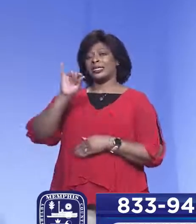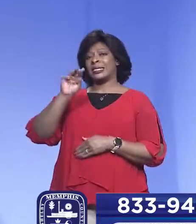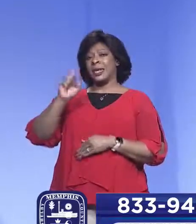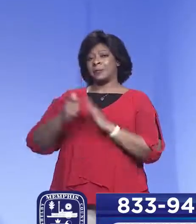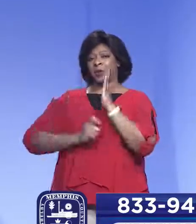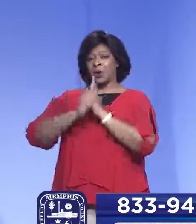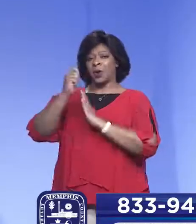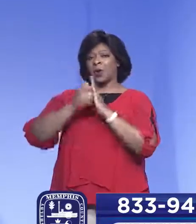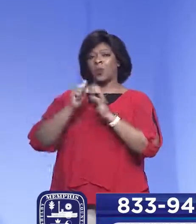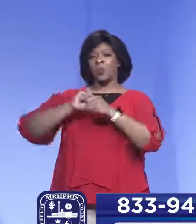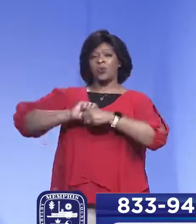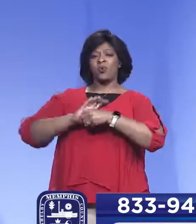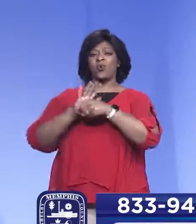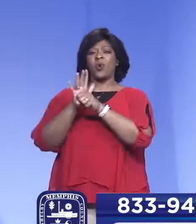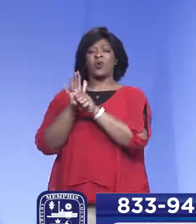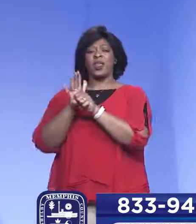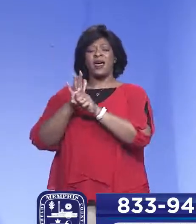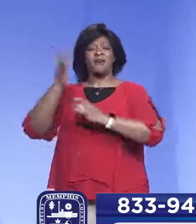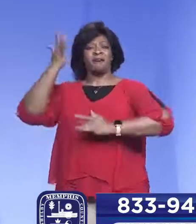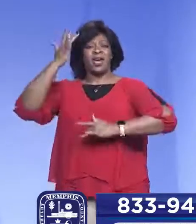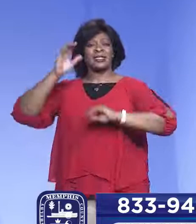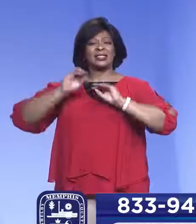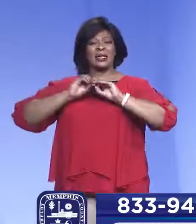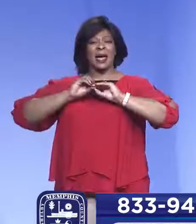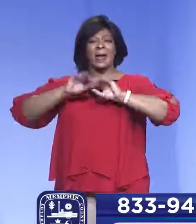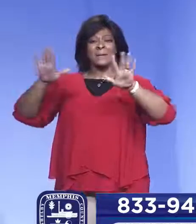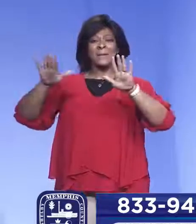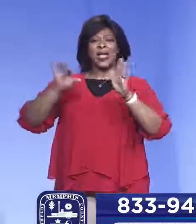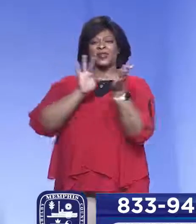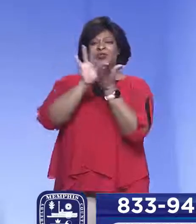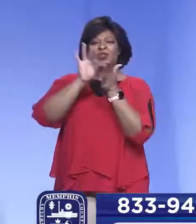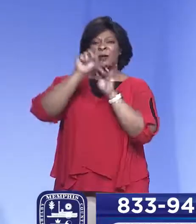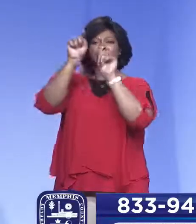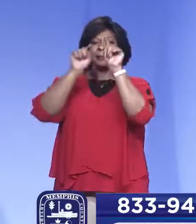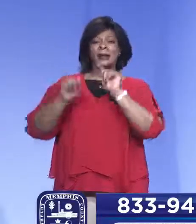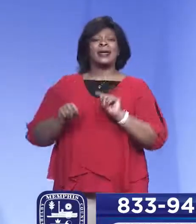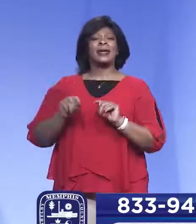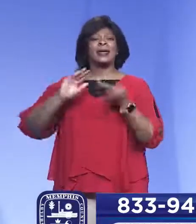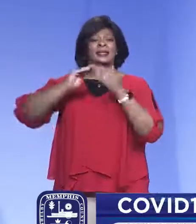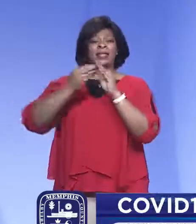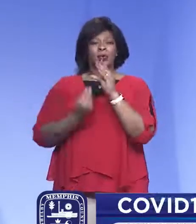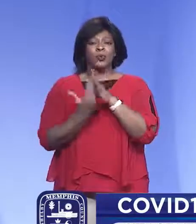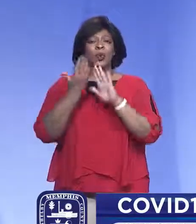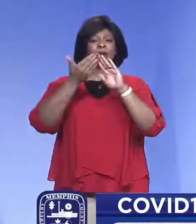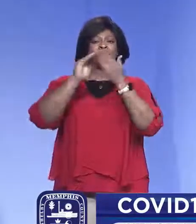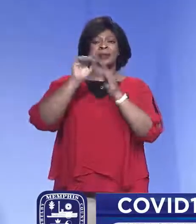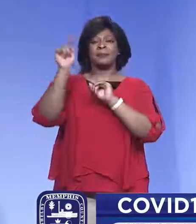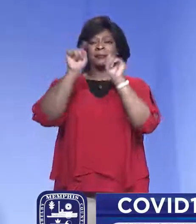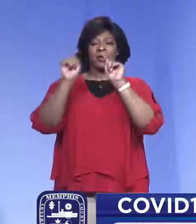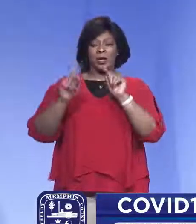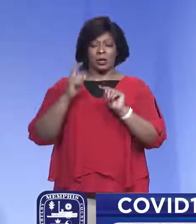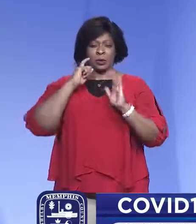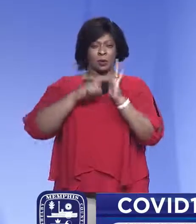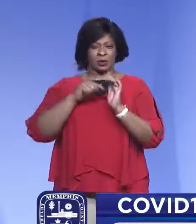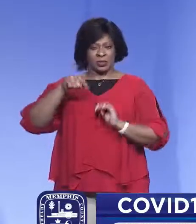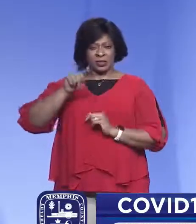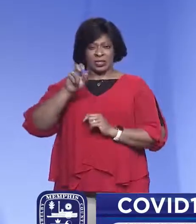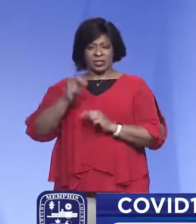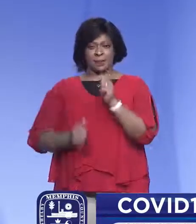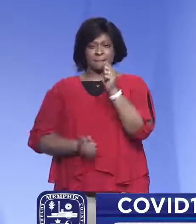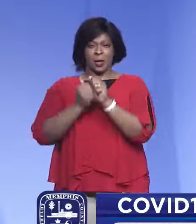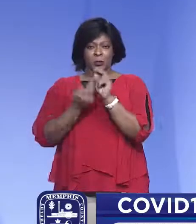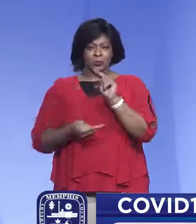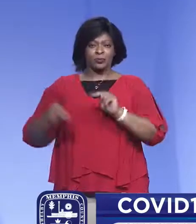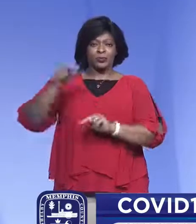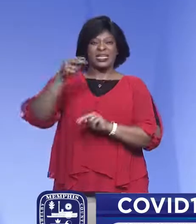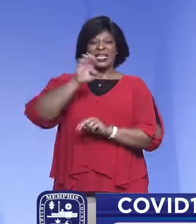a coronavirus outbreak tracker. It shows half of the cities with the growing COVID-19 cases are in Tennessee, mostly in